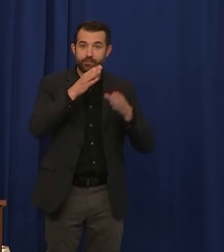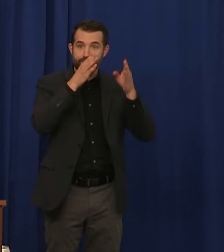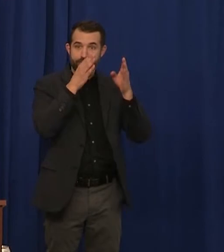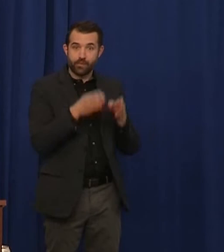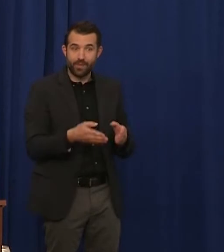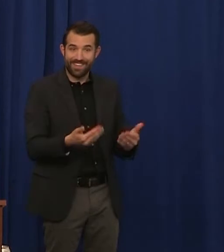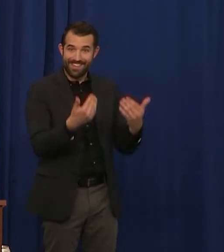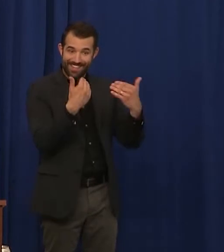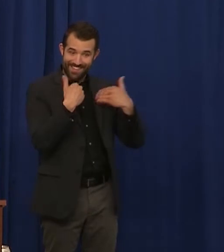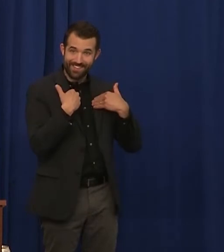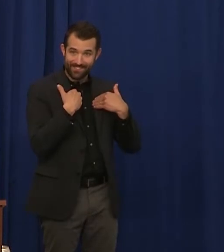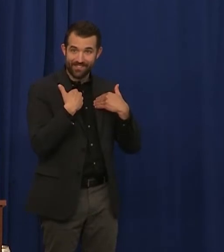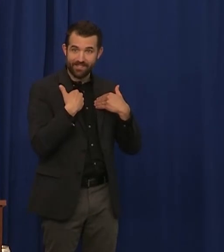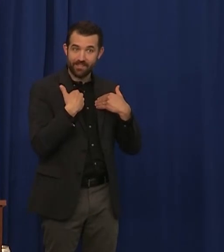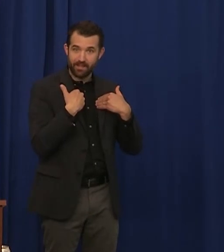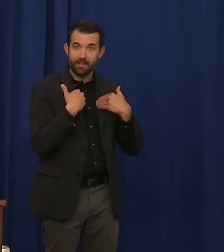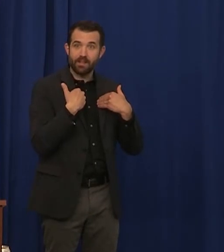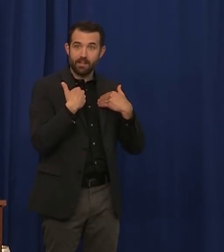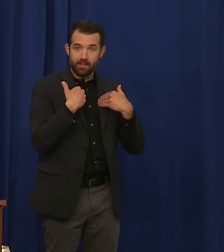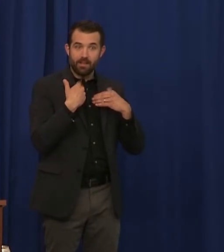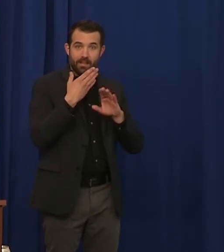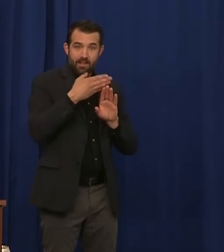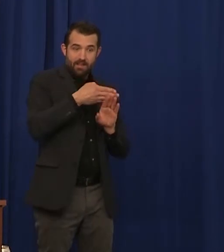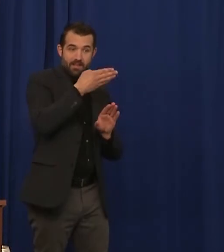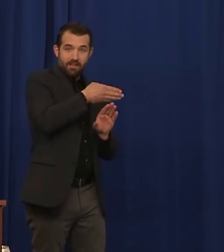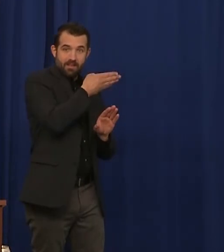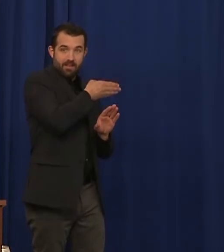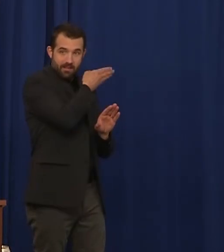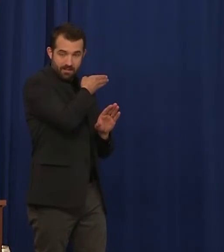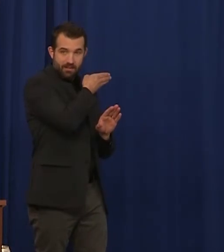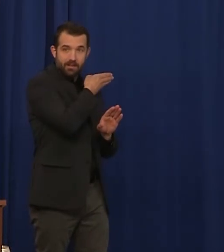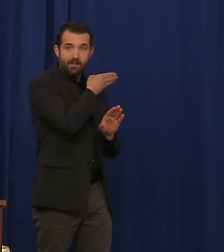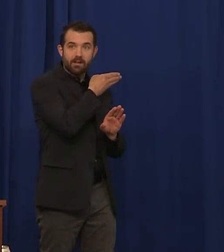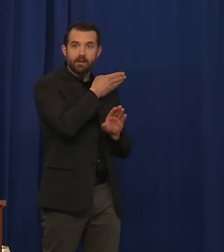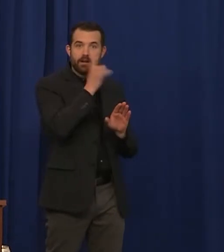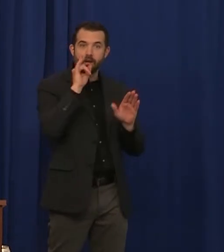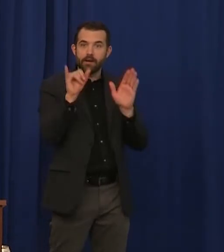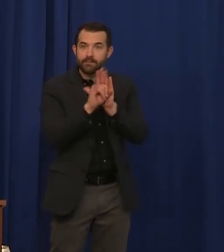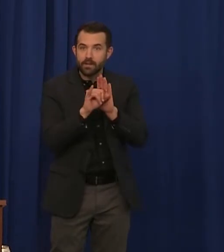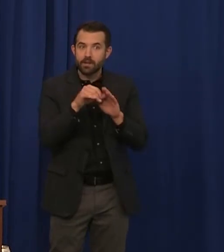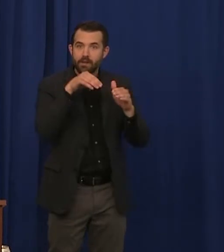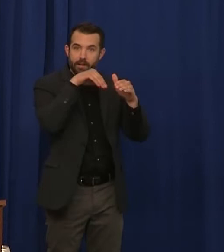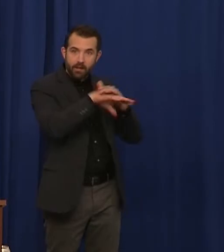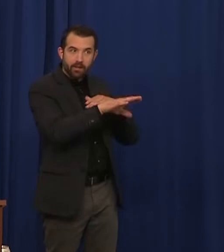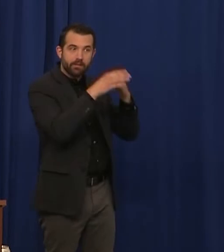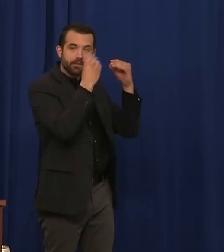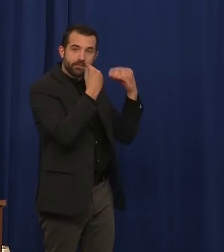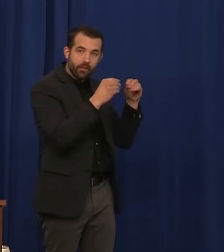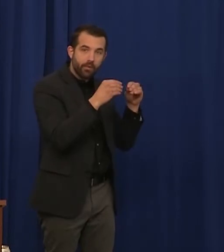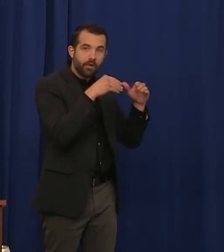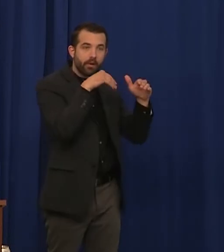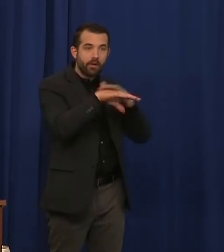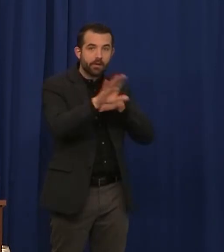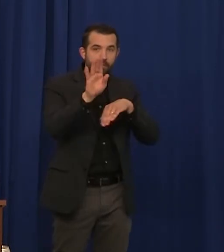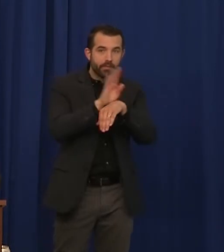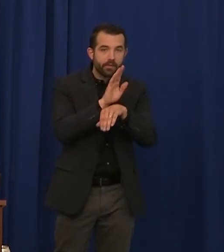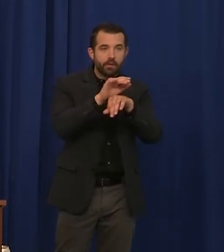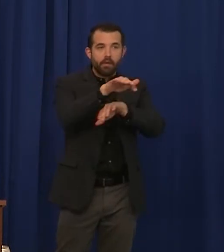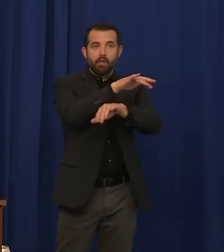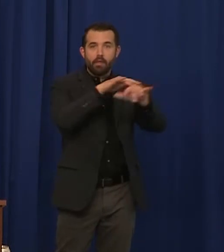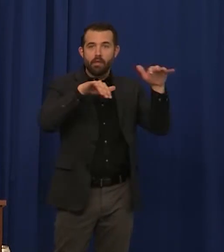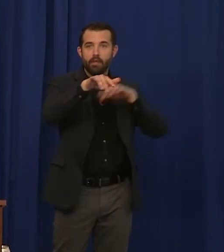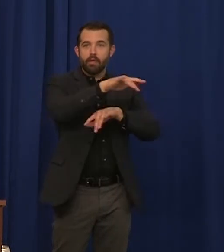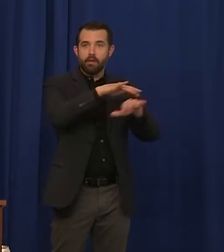there. And it really depends on the length for which they were in that store or business establishment. If they were there for a